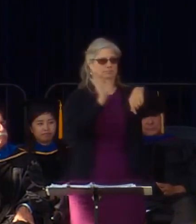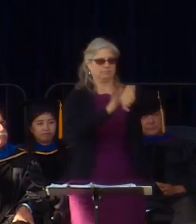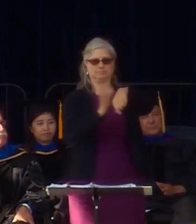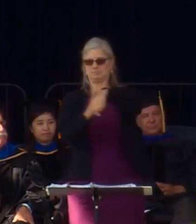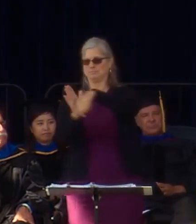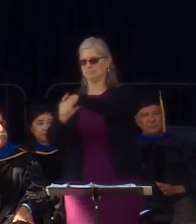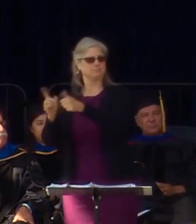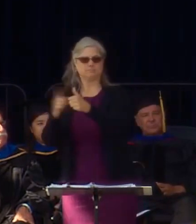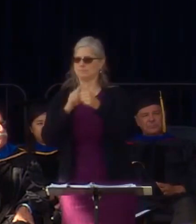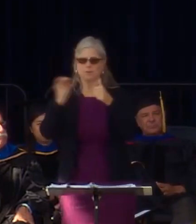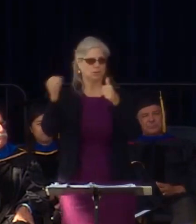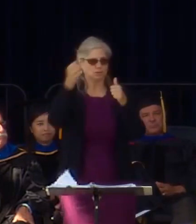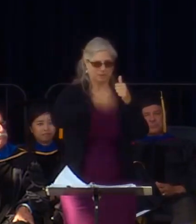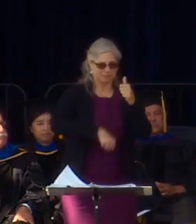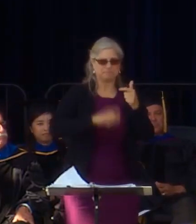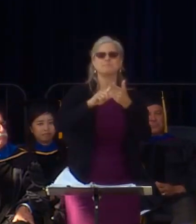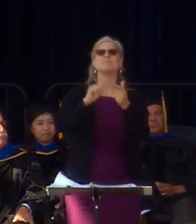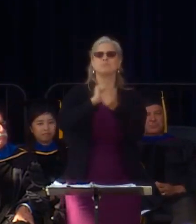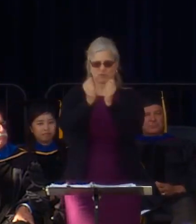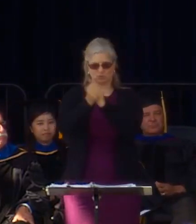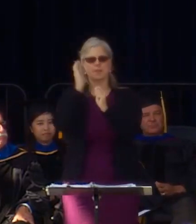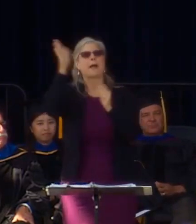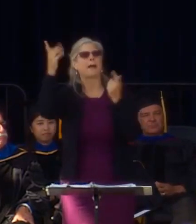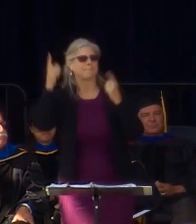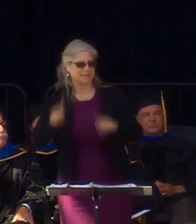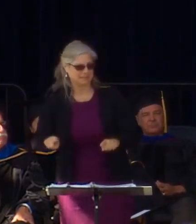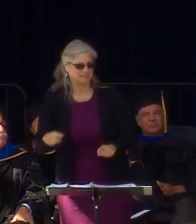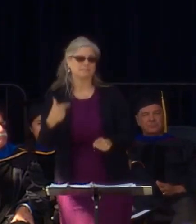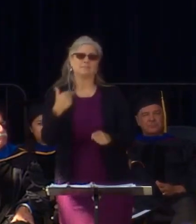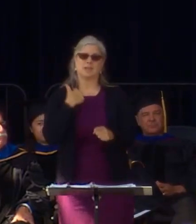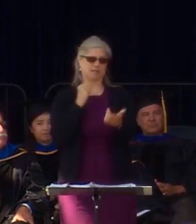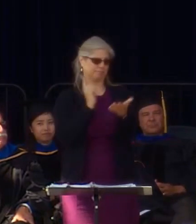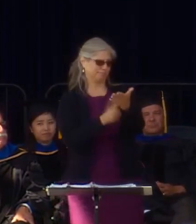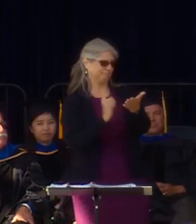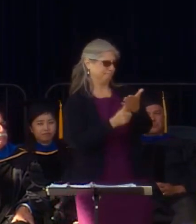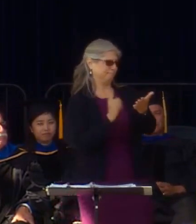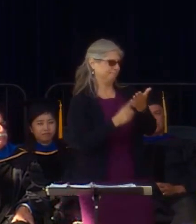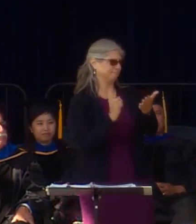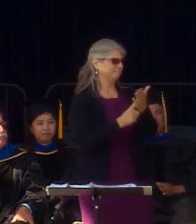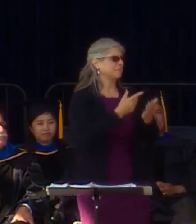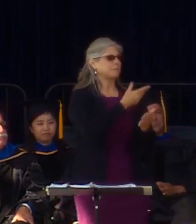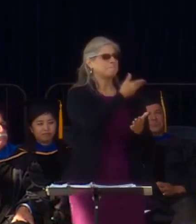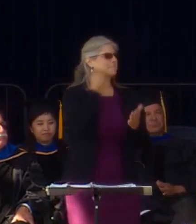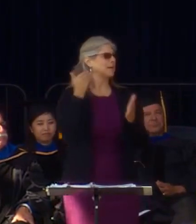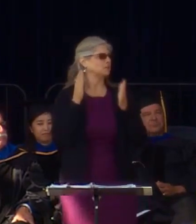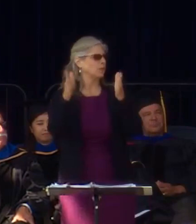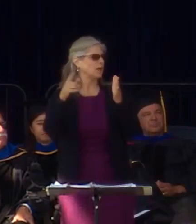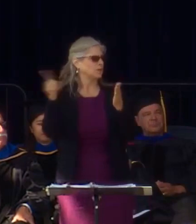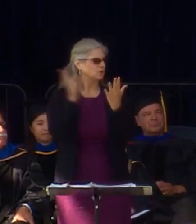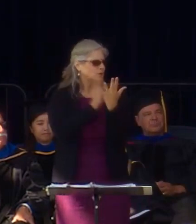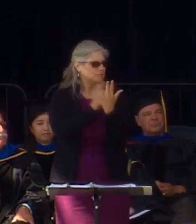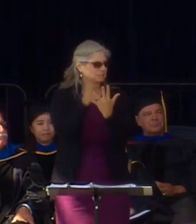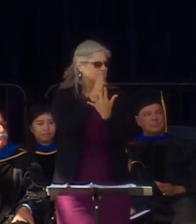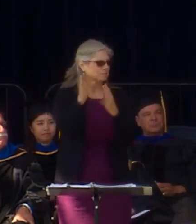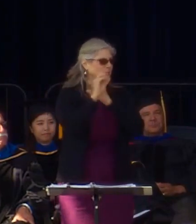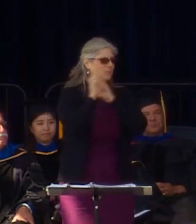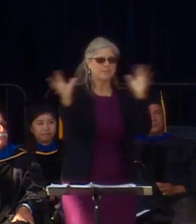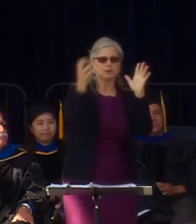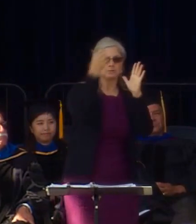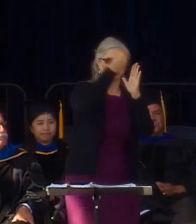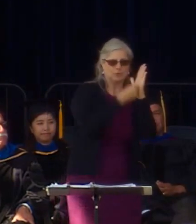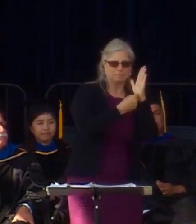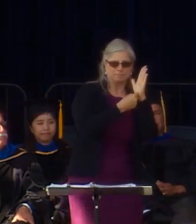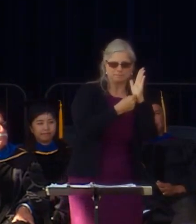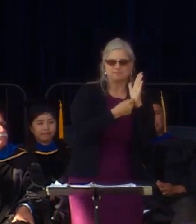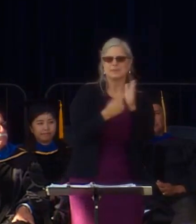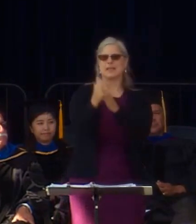there is no script, and change is inevitable. And I've made the case that the best way to navigate scriptless change